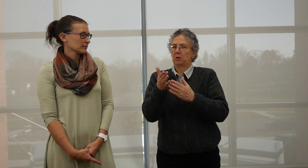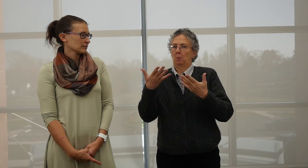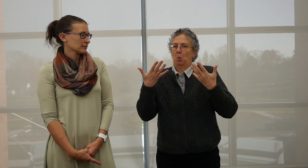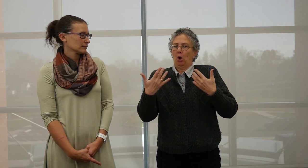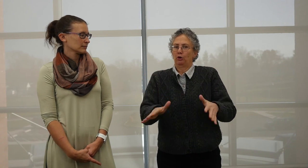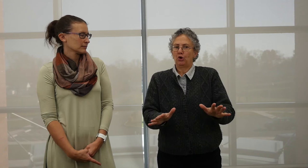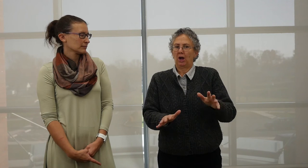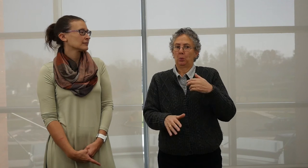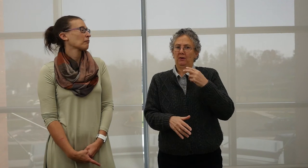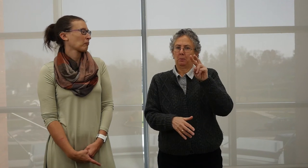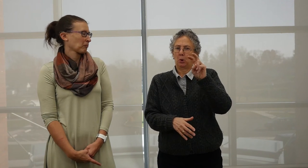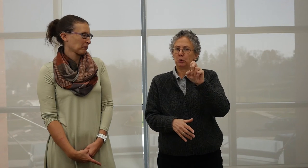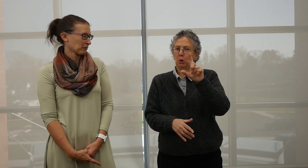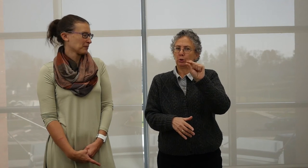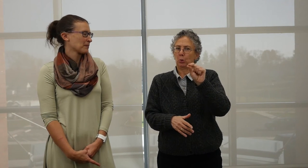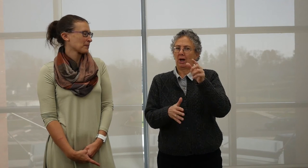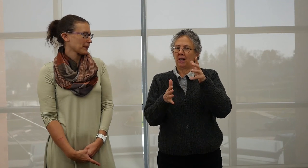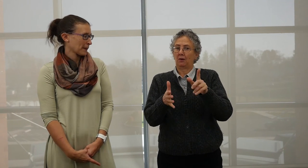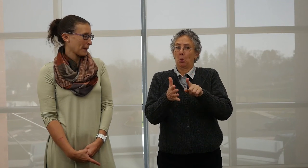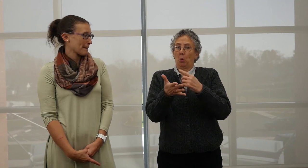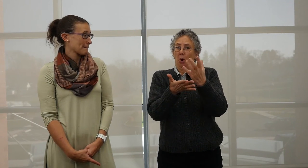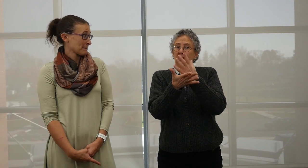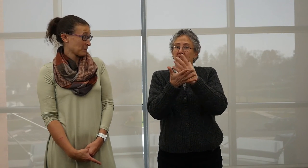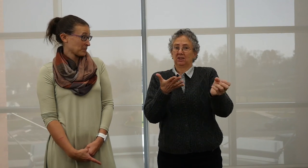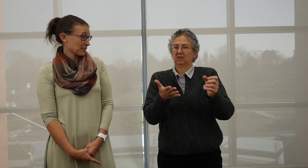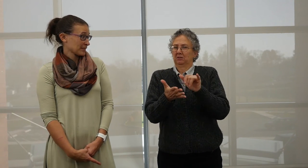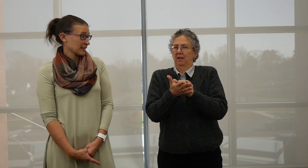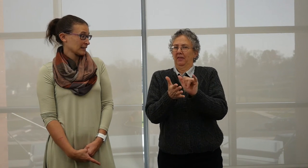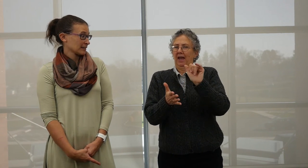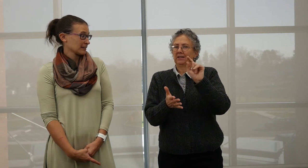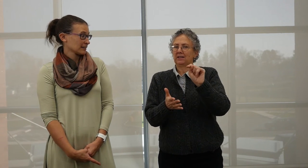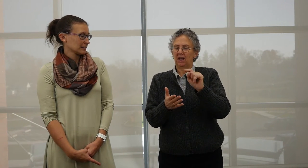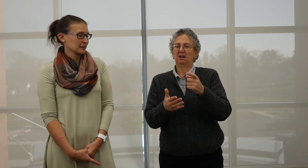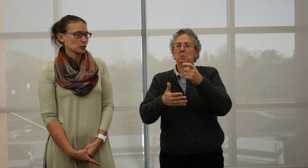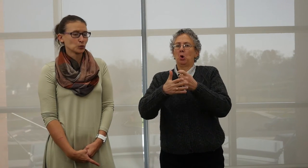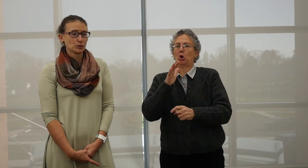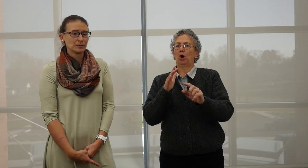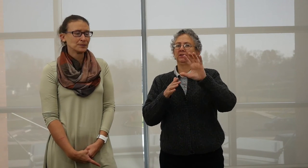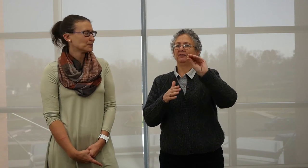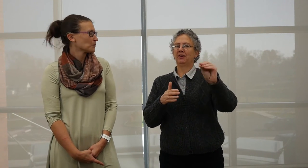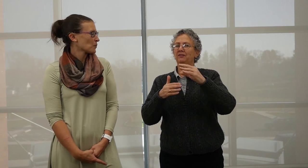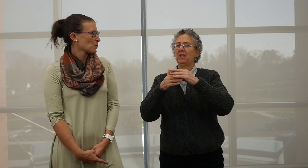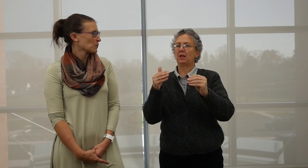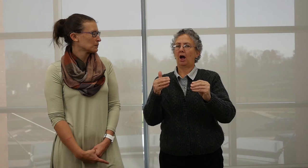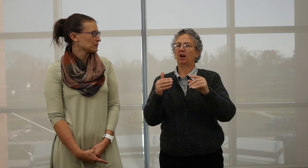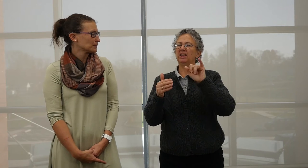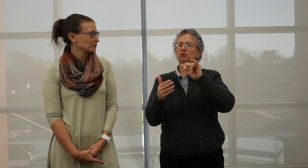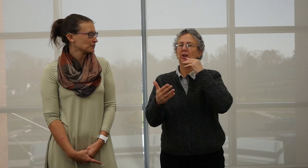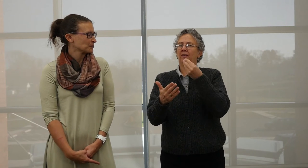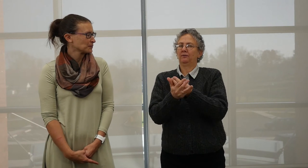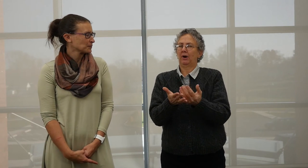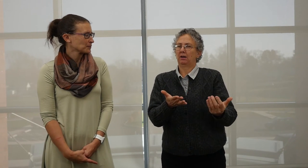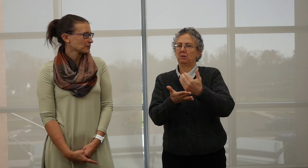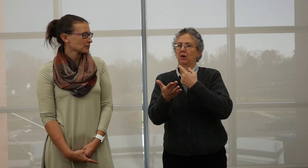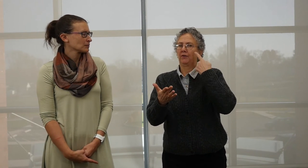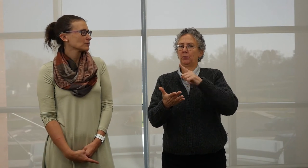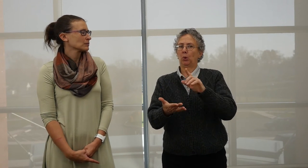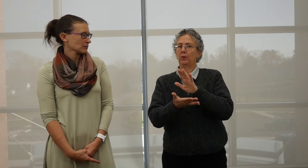250. Some have already been sold. I believe we have 220 left. And when they're gone, that's it. They're $50 each.